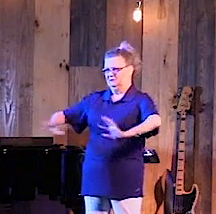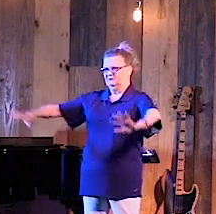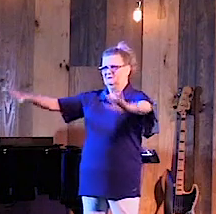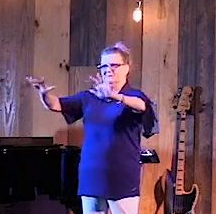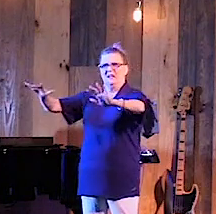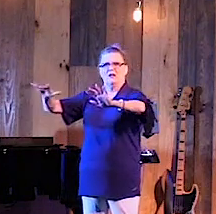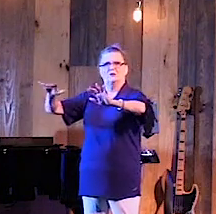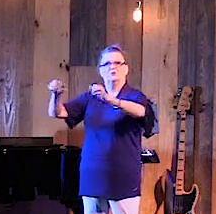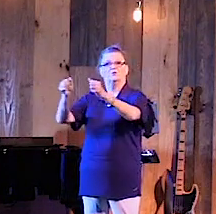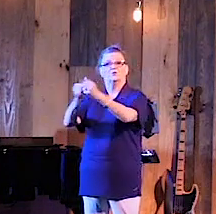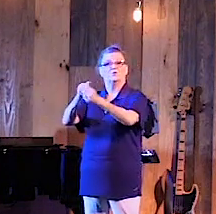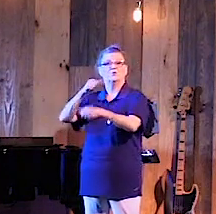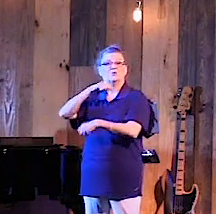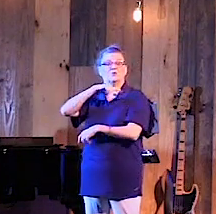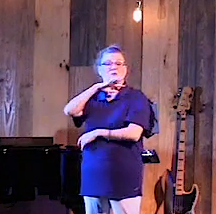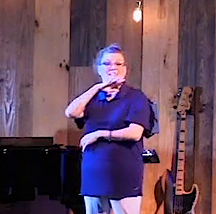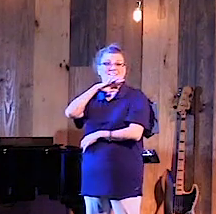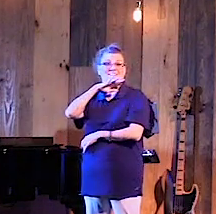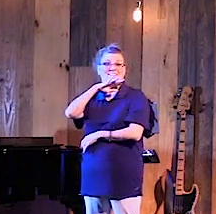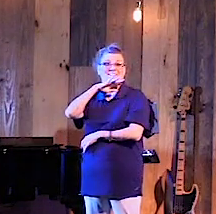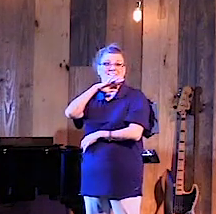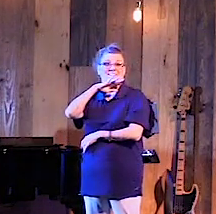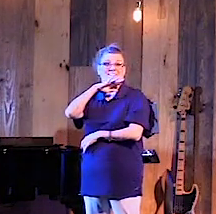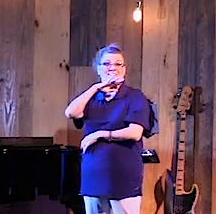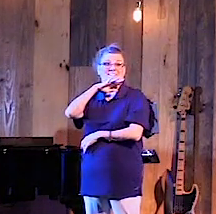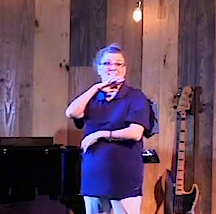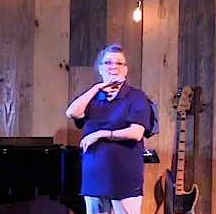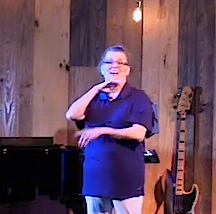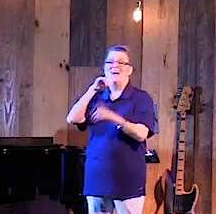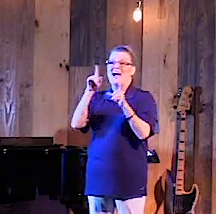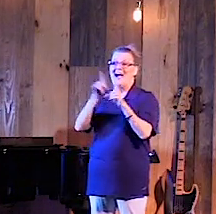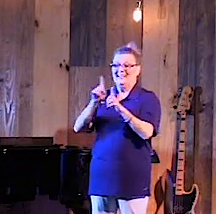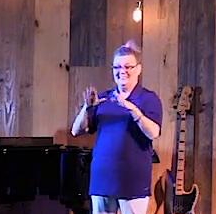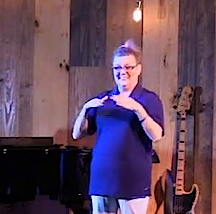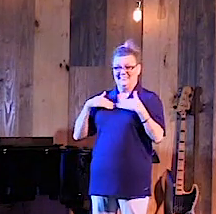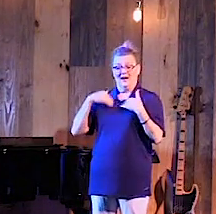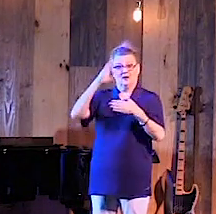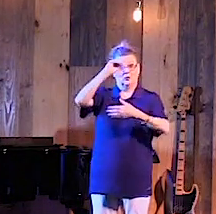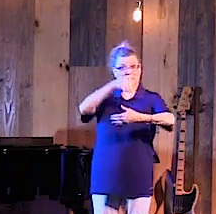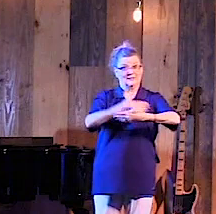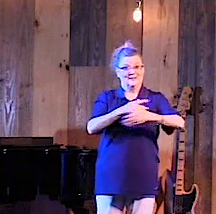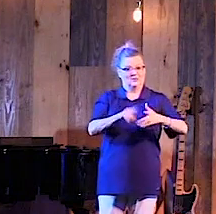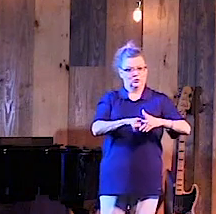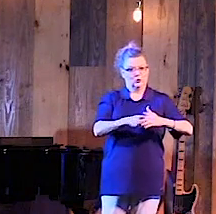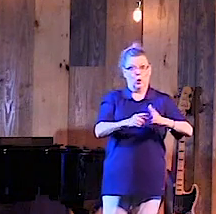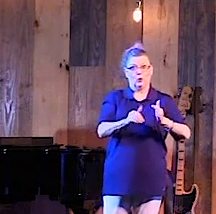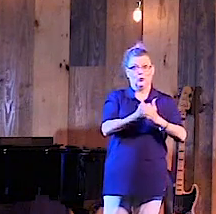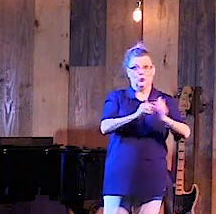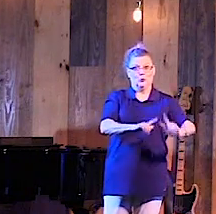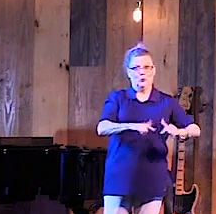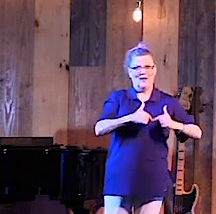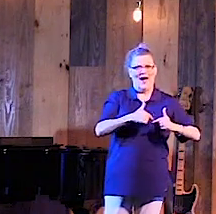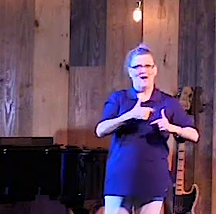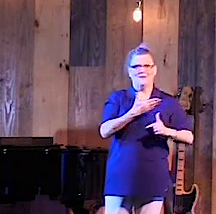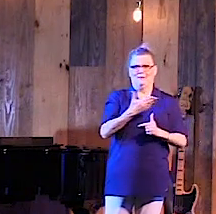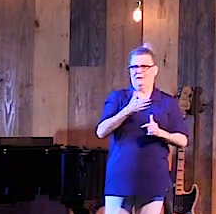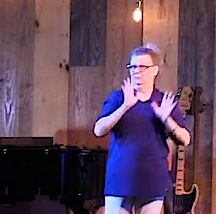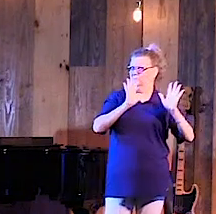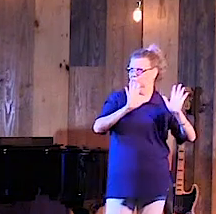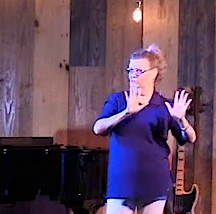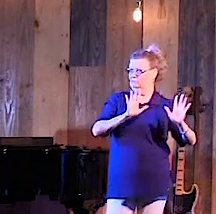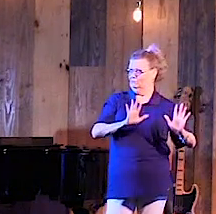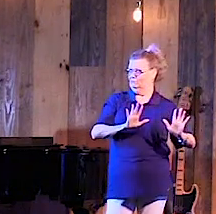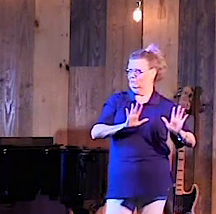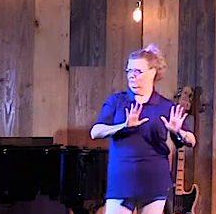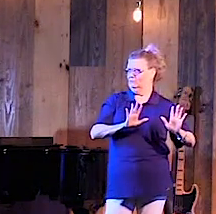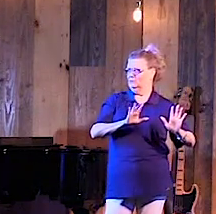his fields to feed swine. You see, as this younger son started this new life, things seemed to be going great. He went